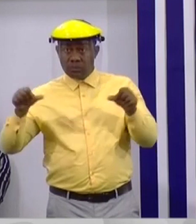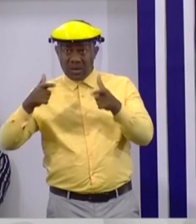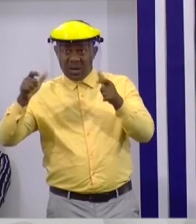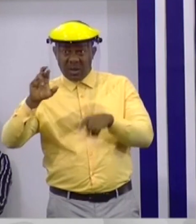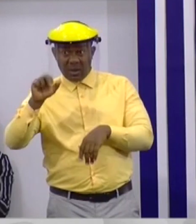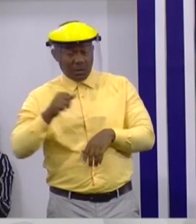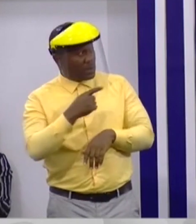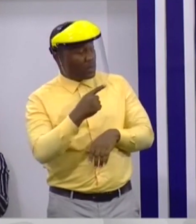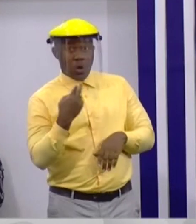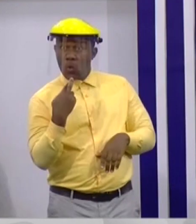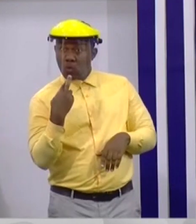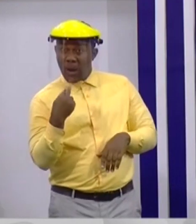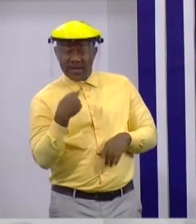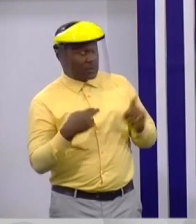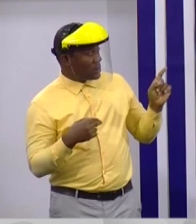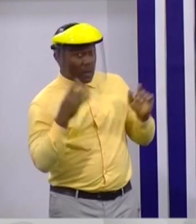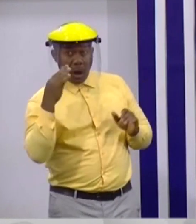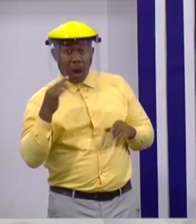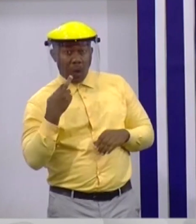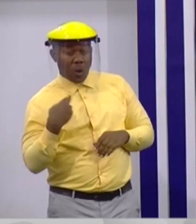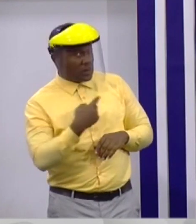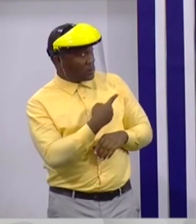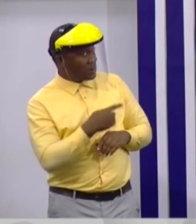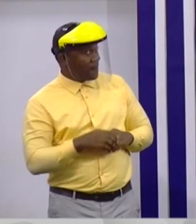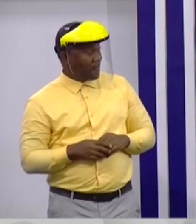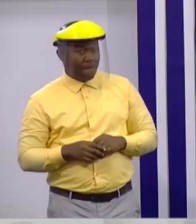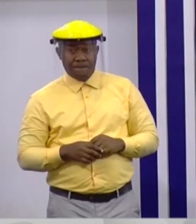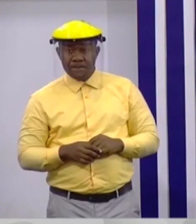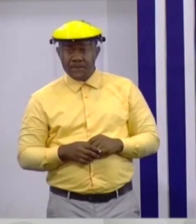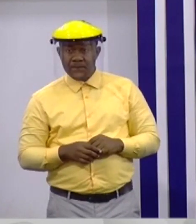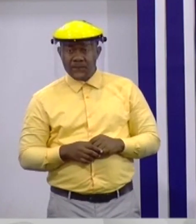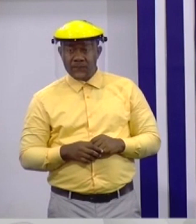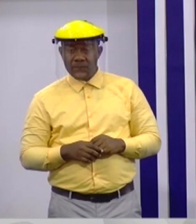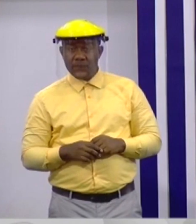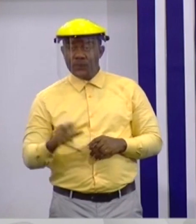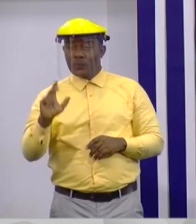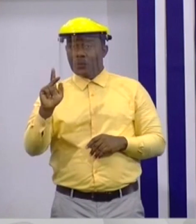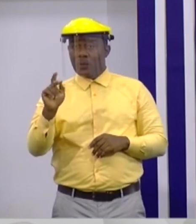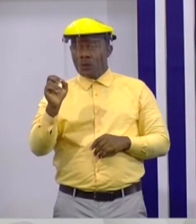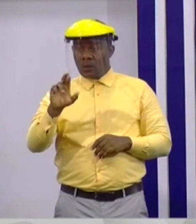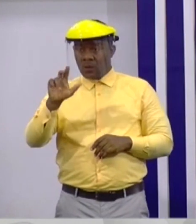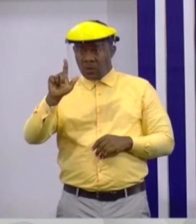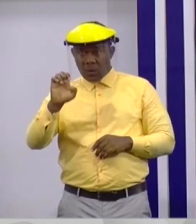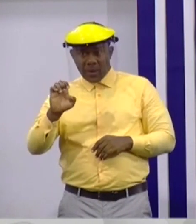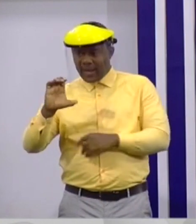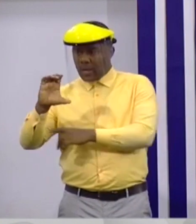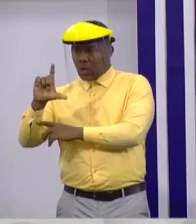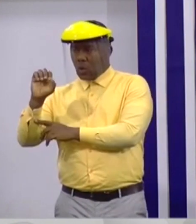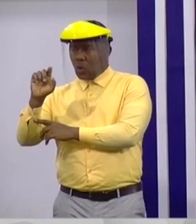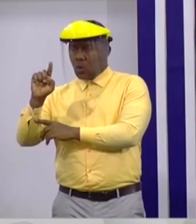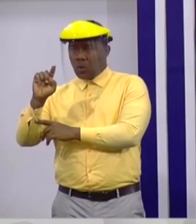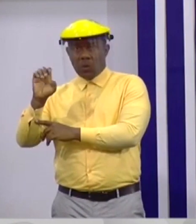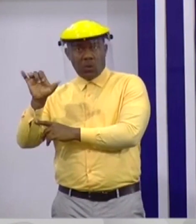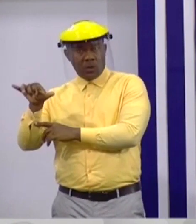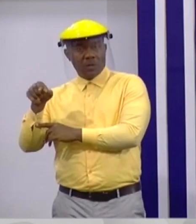red. So what you have is Accra Metro, mainly Korle Klote, Ablekuma West